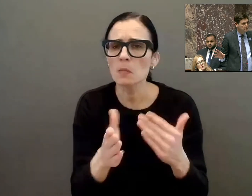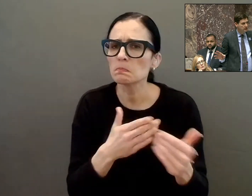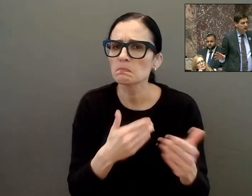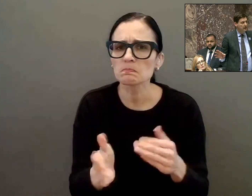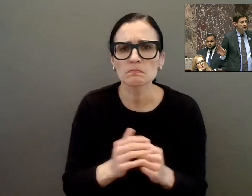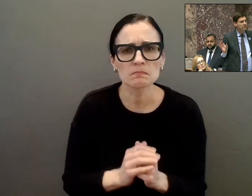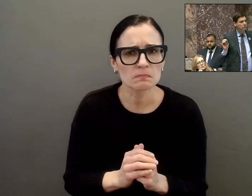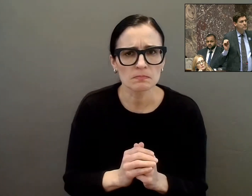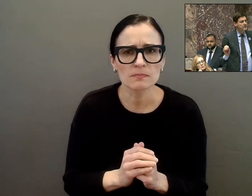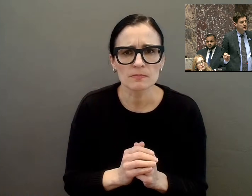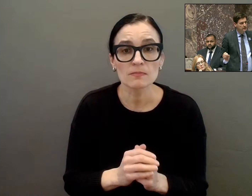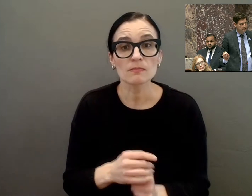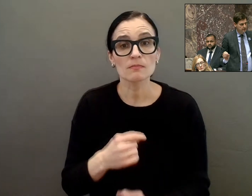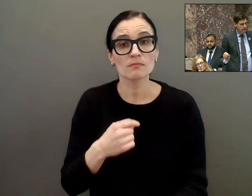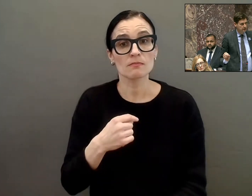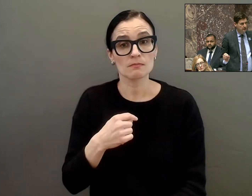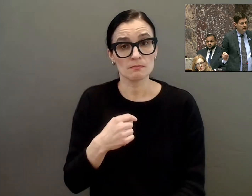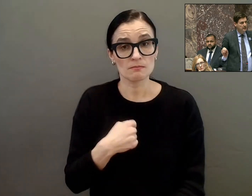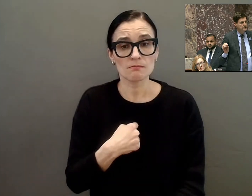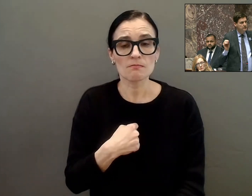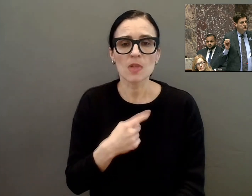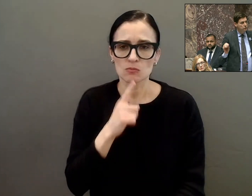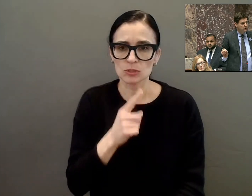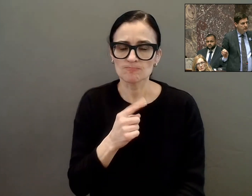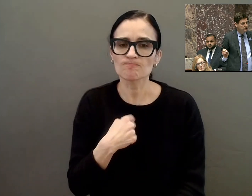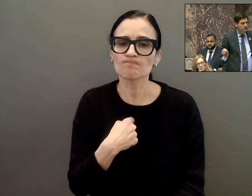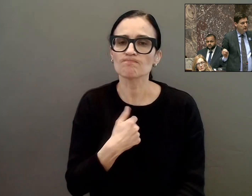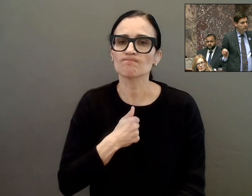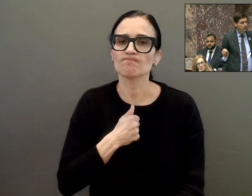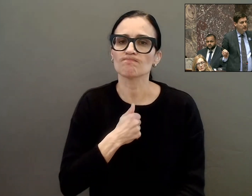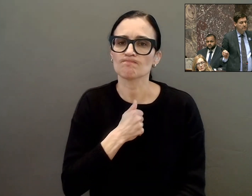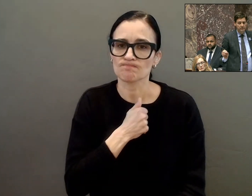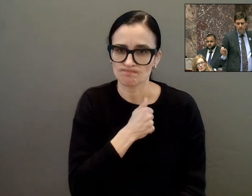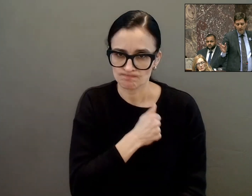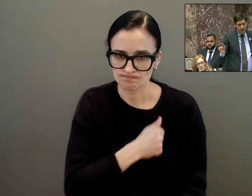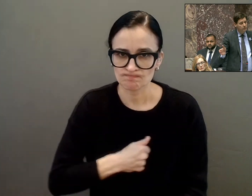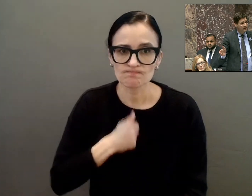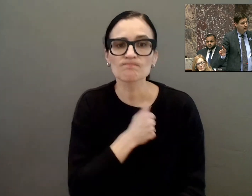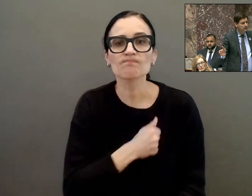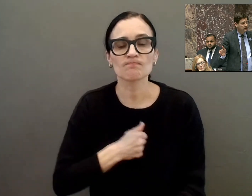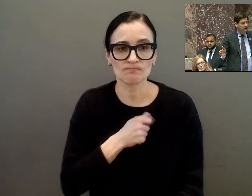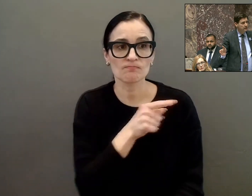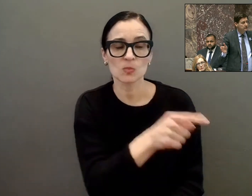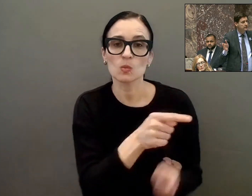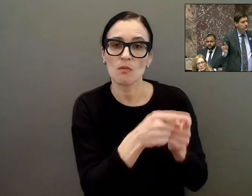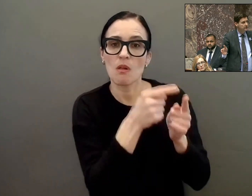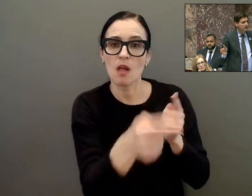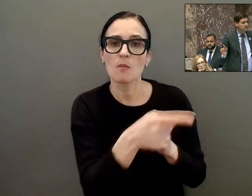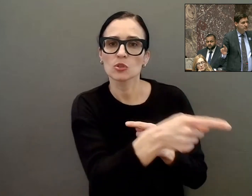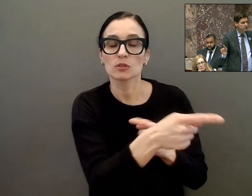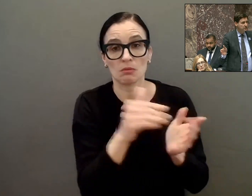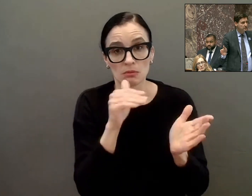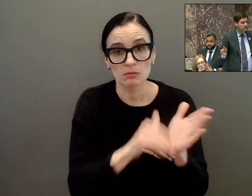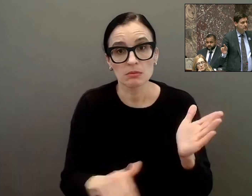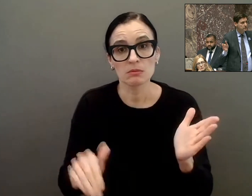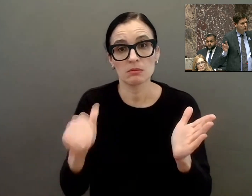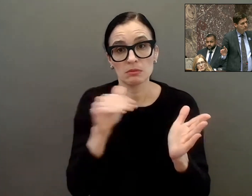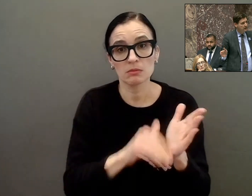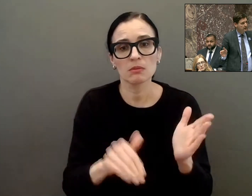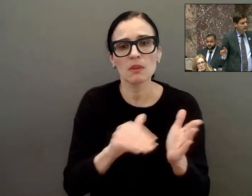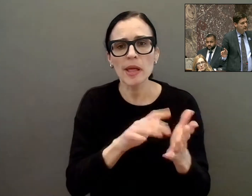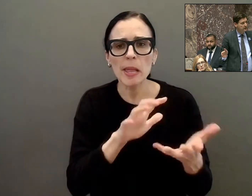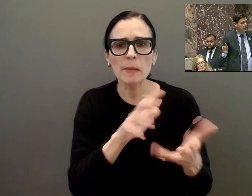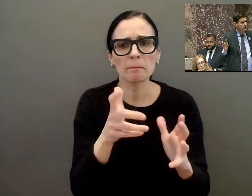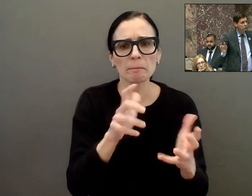caucus, have repeatedly distorted a program that, by the way, the leader of the opposition